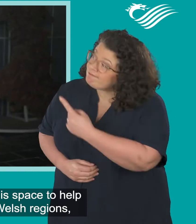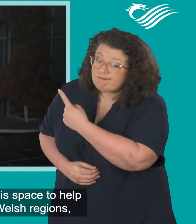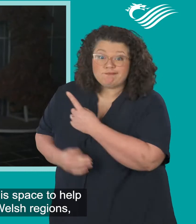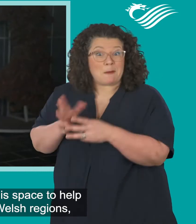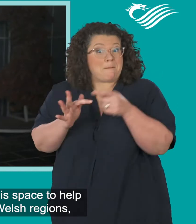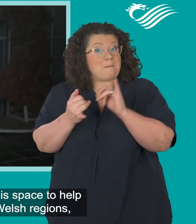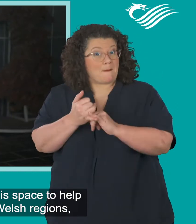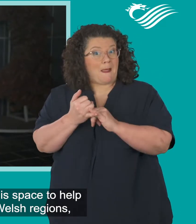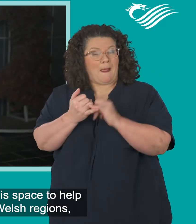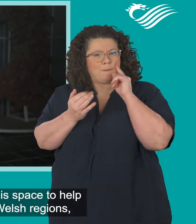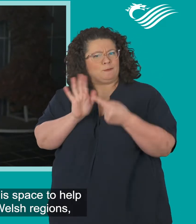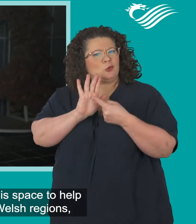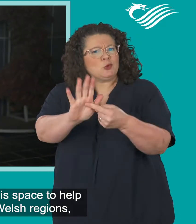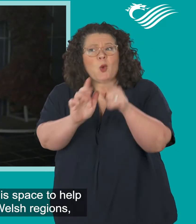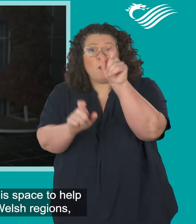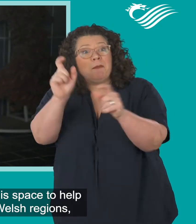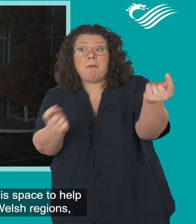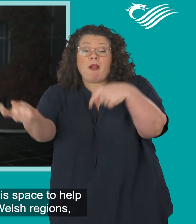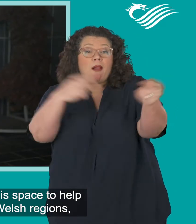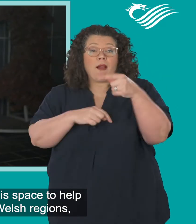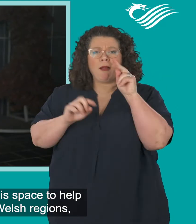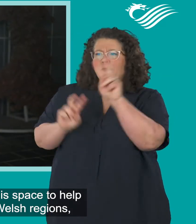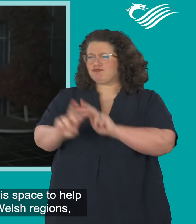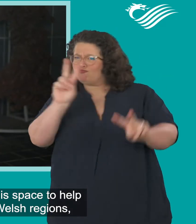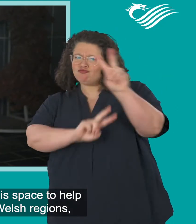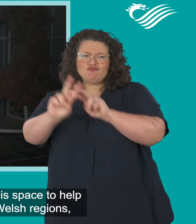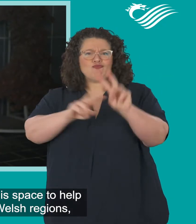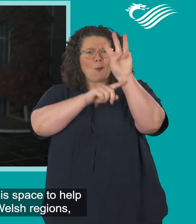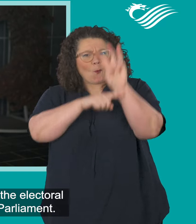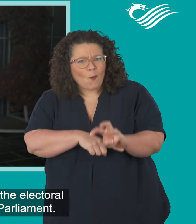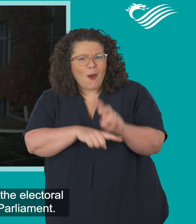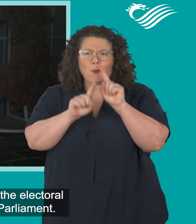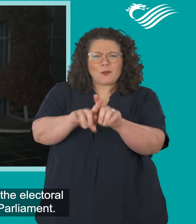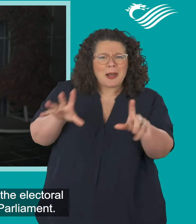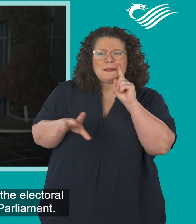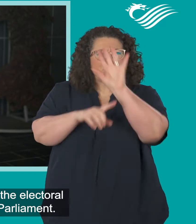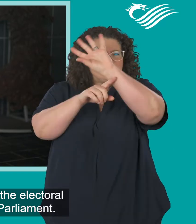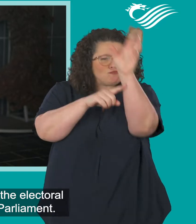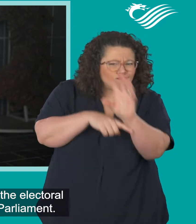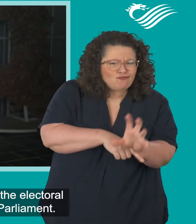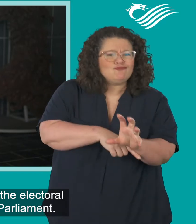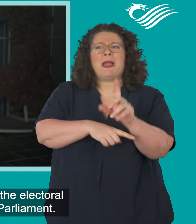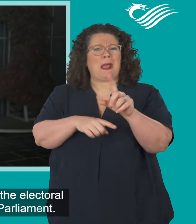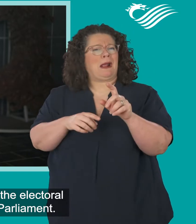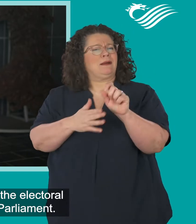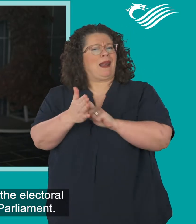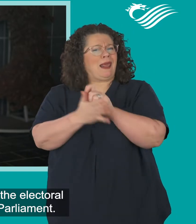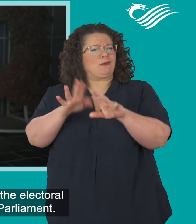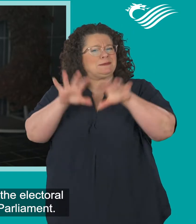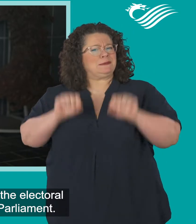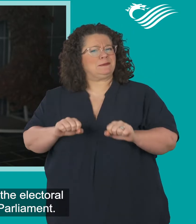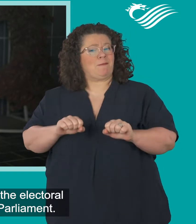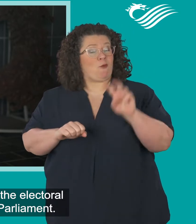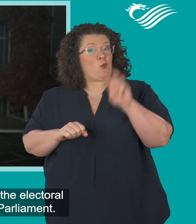These steel maps are in this space to help visitors learn about the Welsh regions, the constituencies, and the electoral system of the